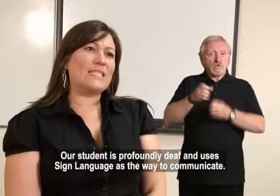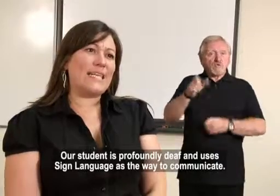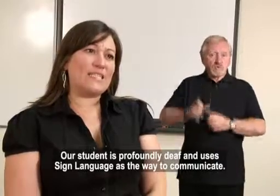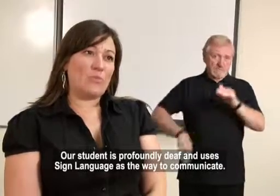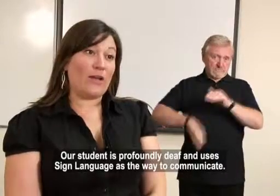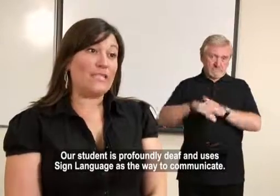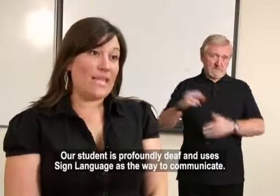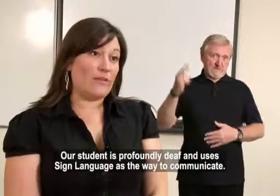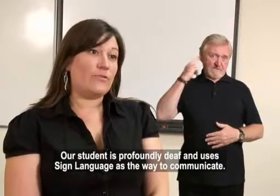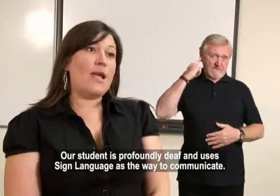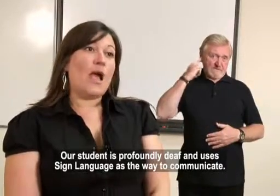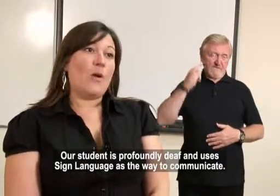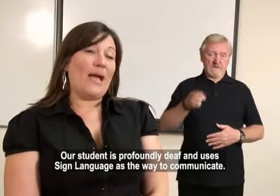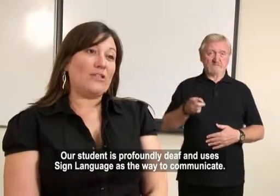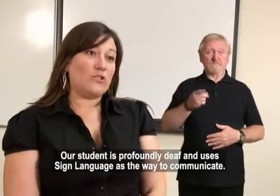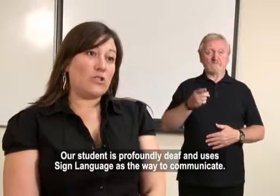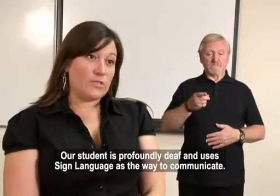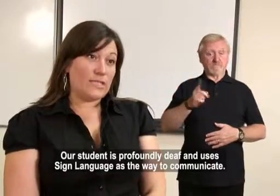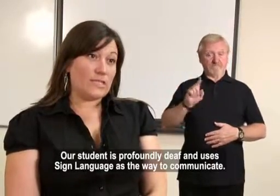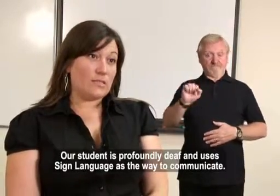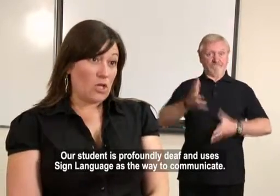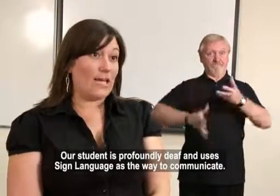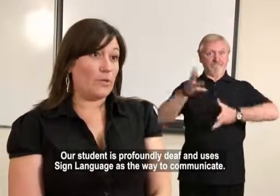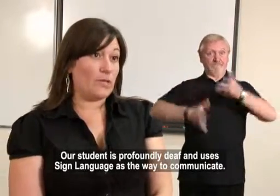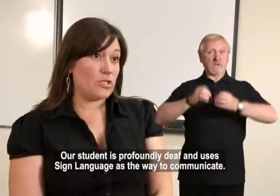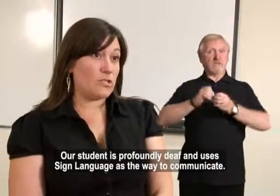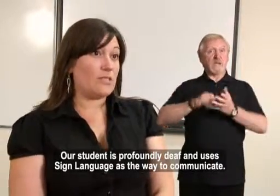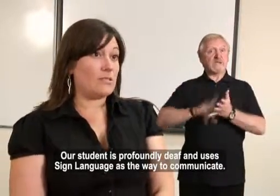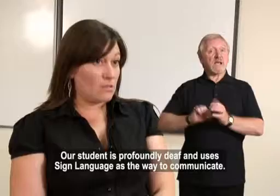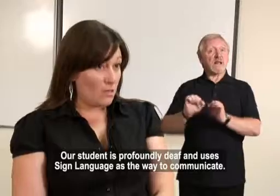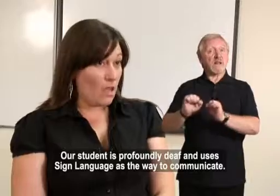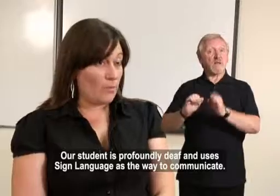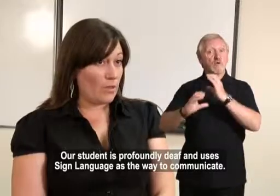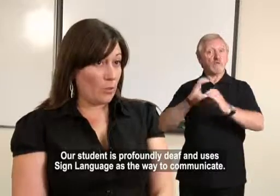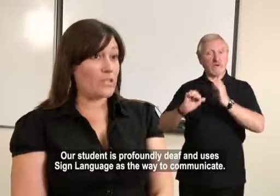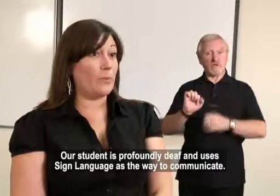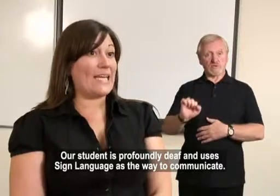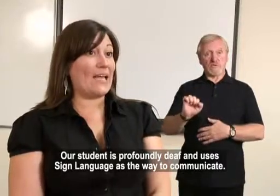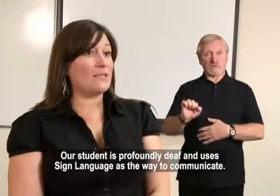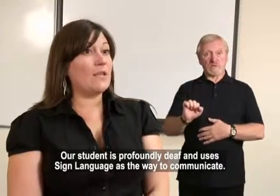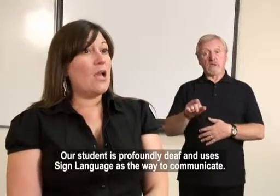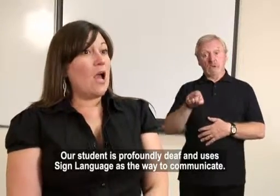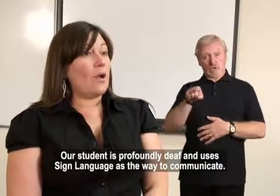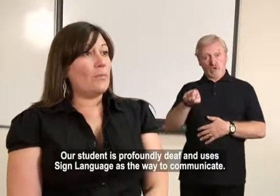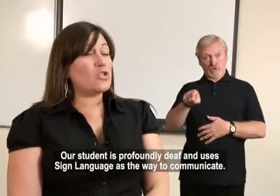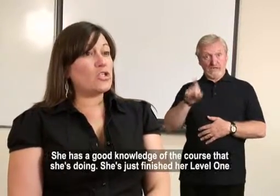Our student is profoundly deaf and uses sign language as the way to